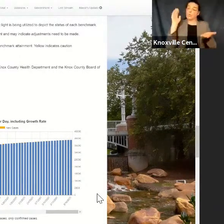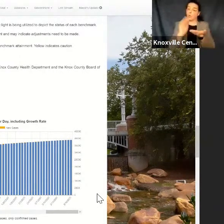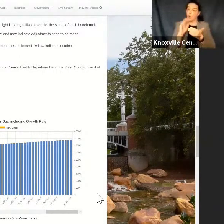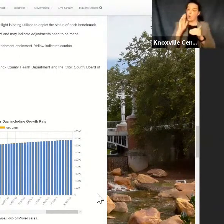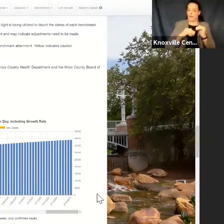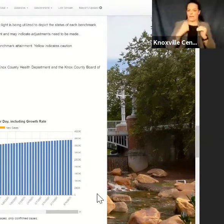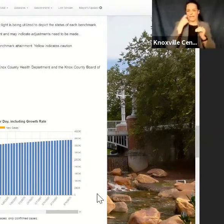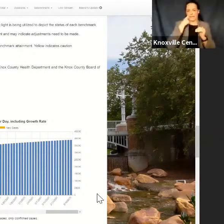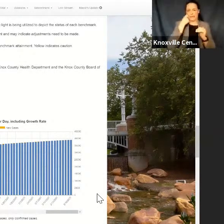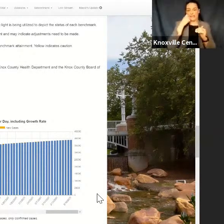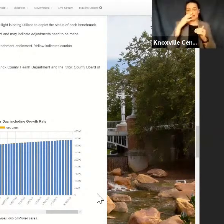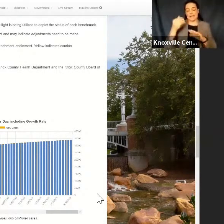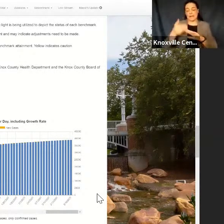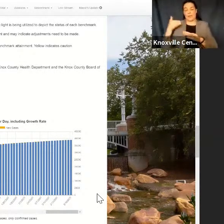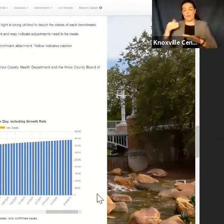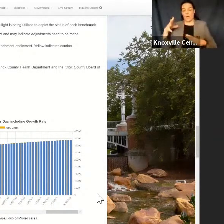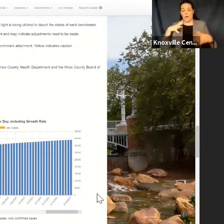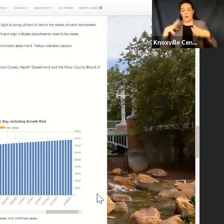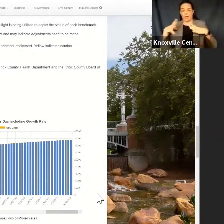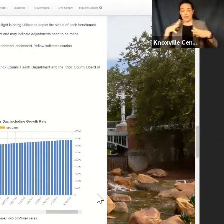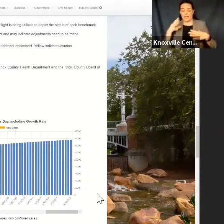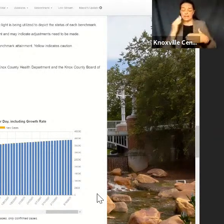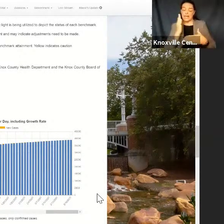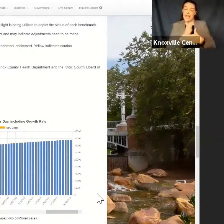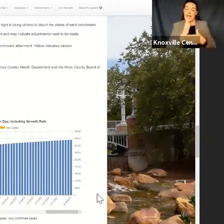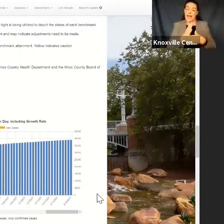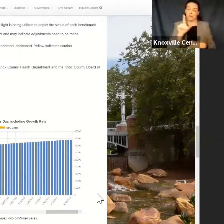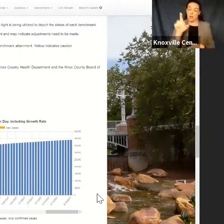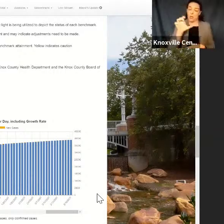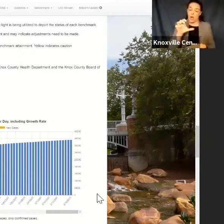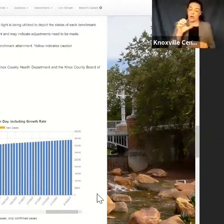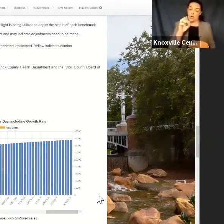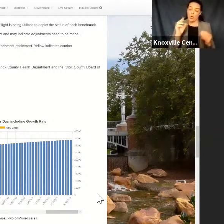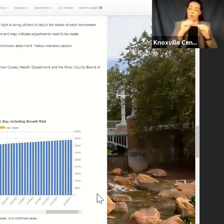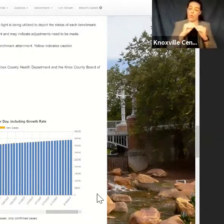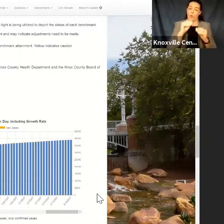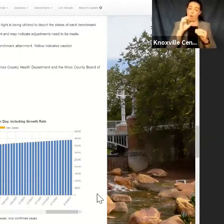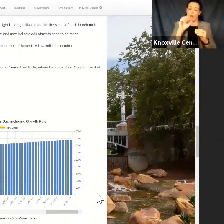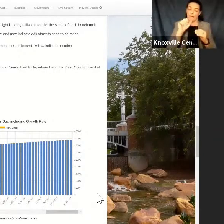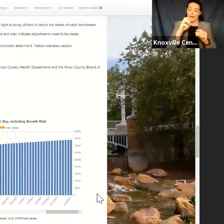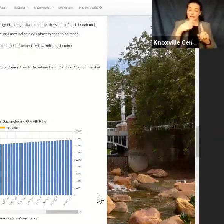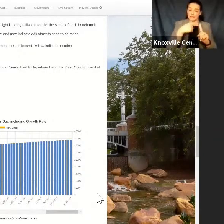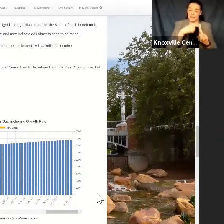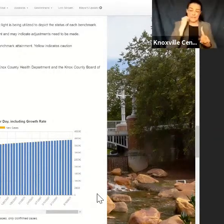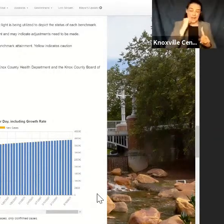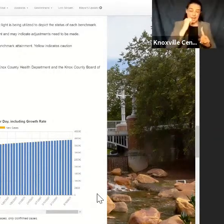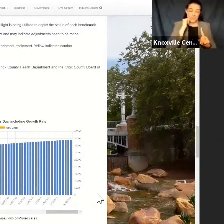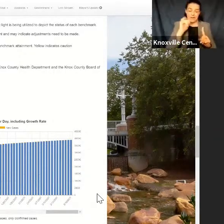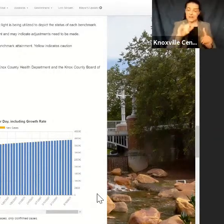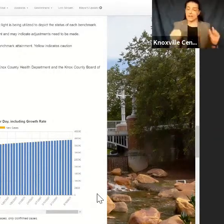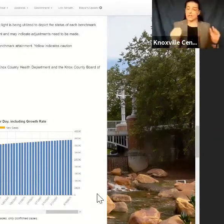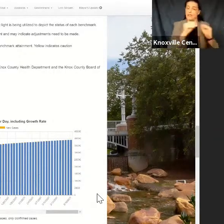weeks and they were before the holidays, an average of 100 plus cases per day is still greater than what we'd like our